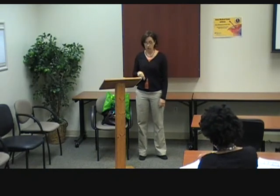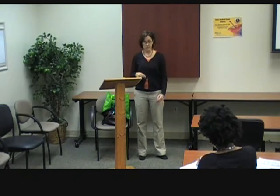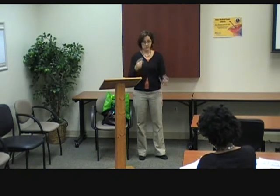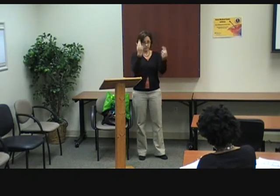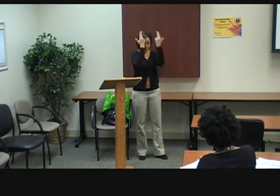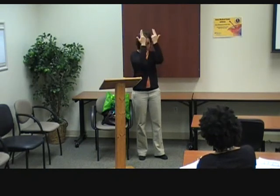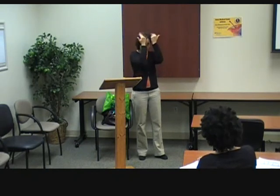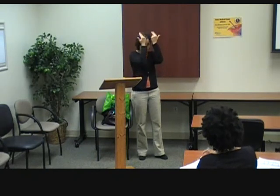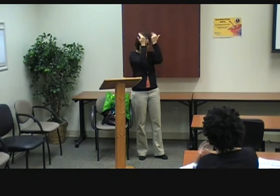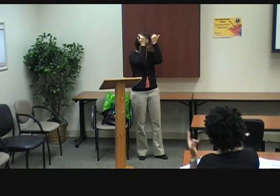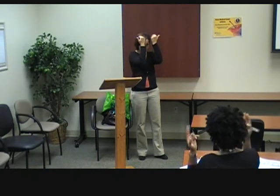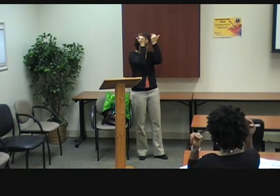Horse.